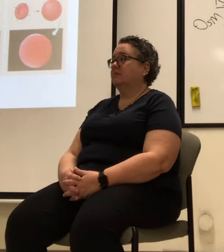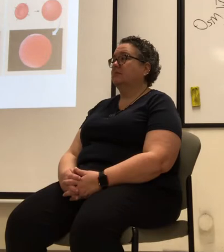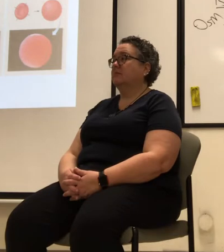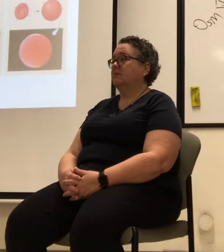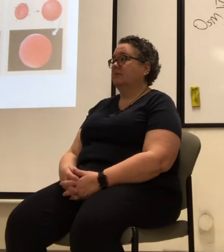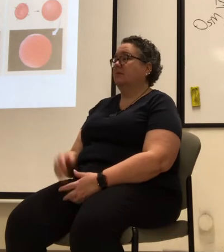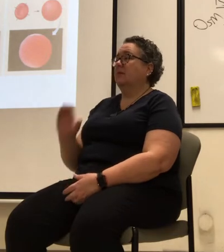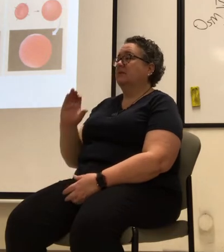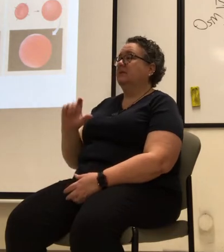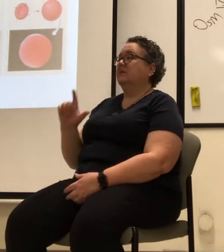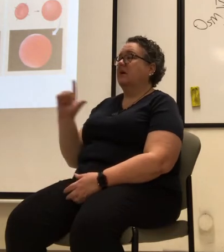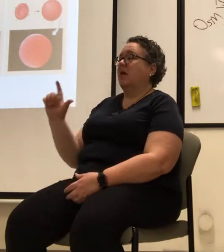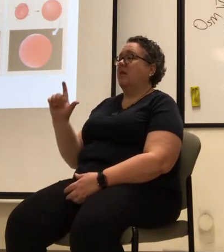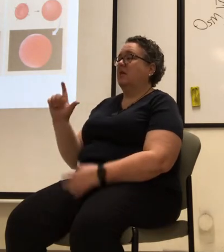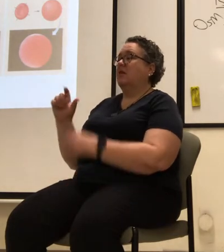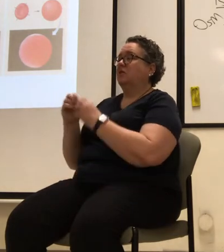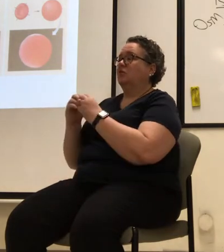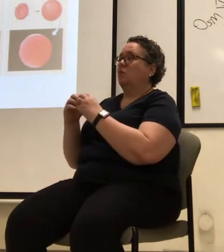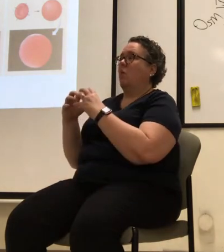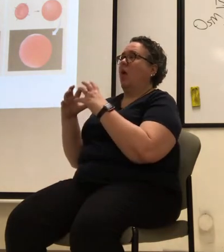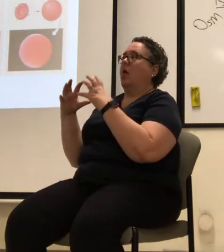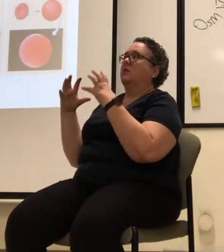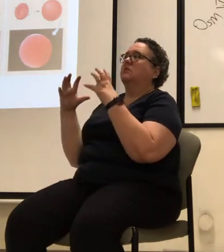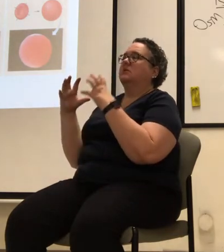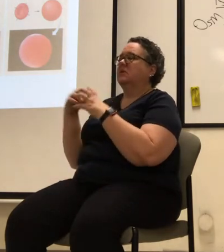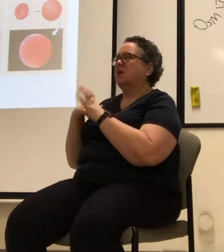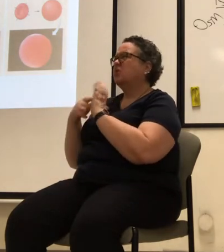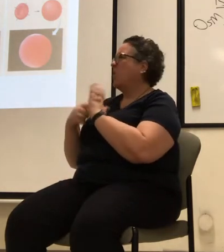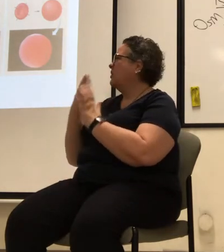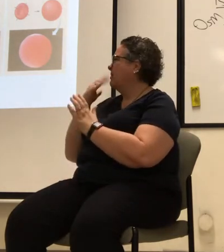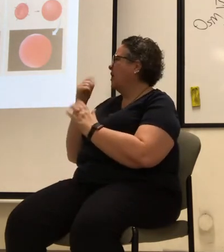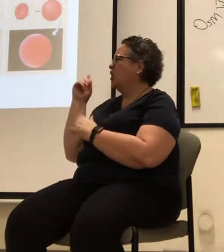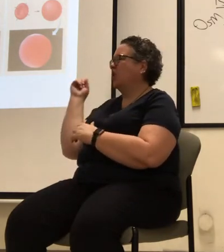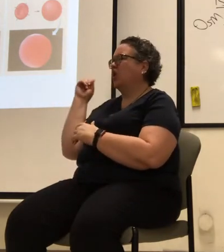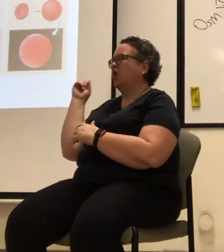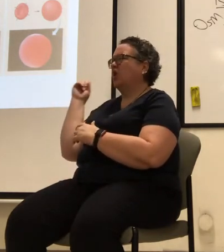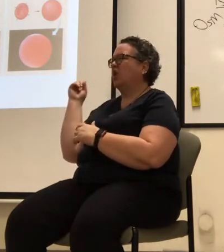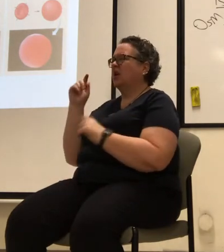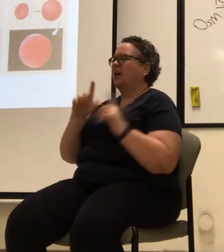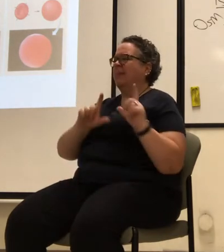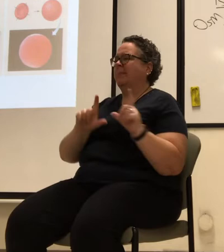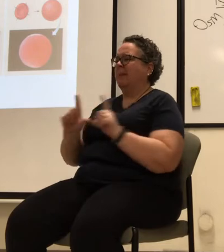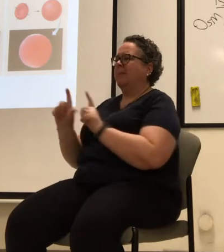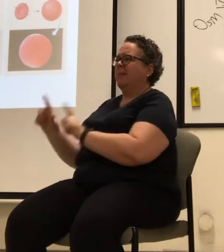Cell swells. As shown better in the picture.